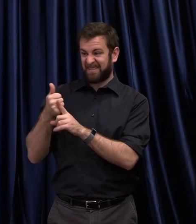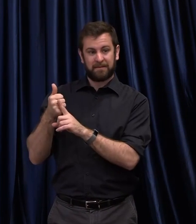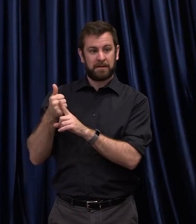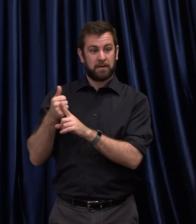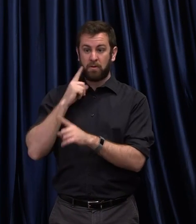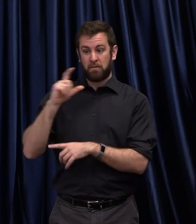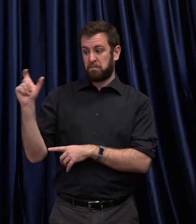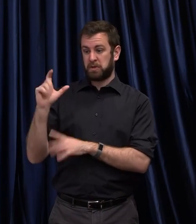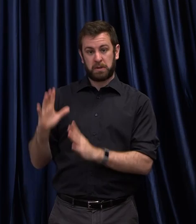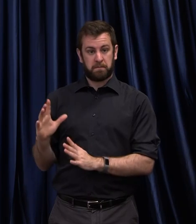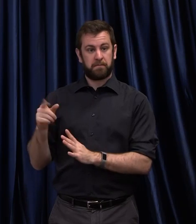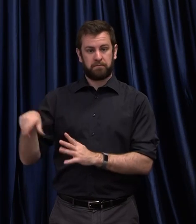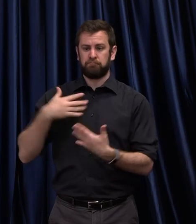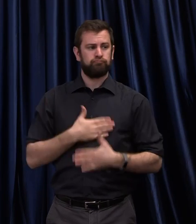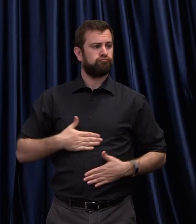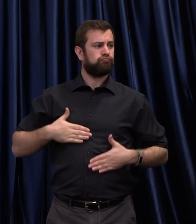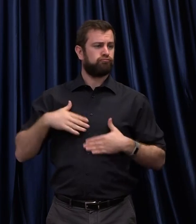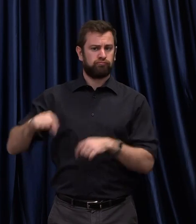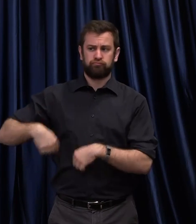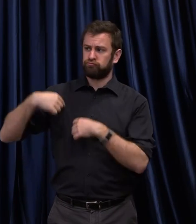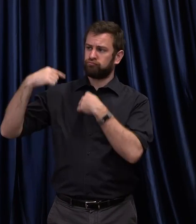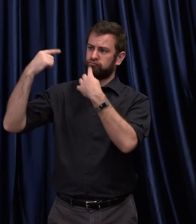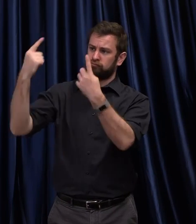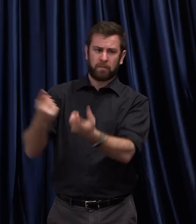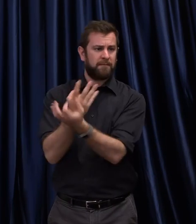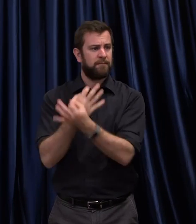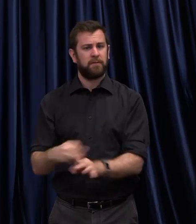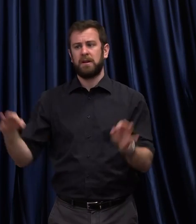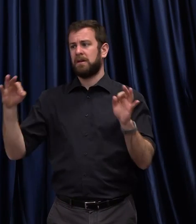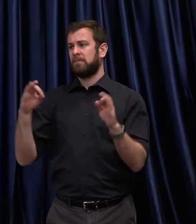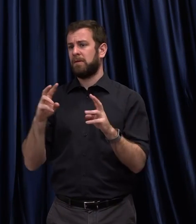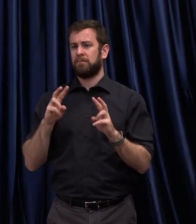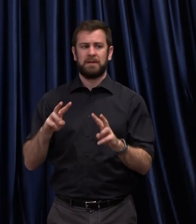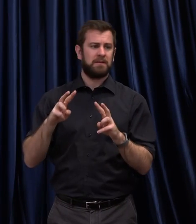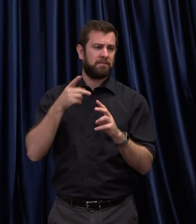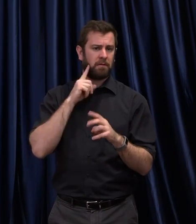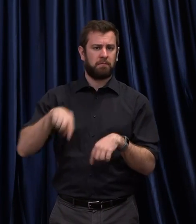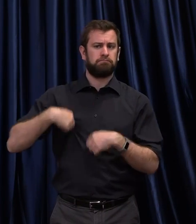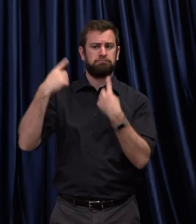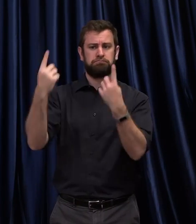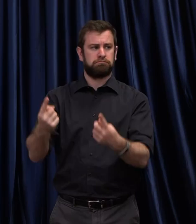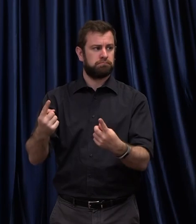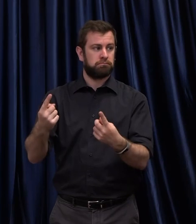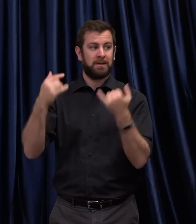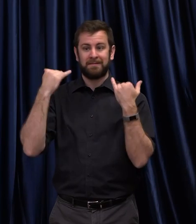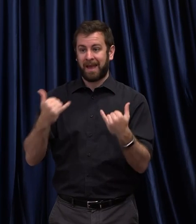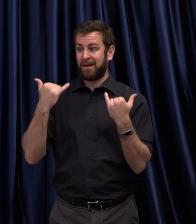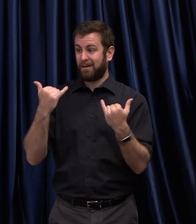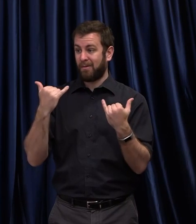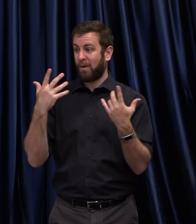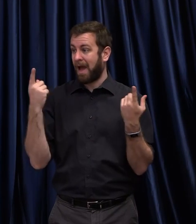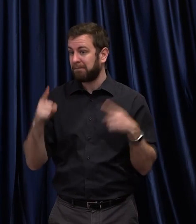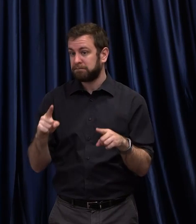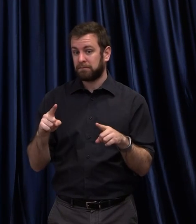where Muslims had enjoyed a freedom and peace, now they are surrounded.